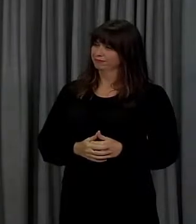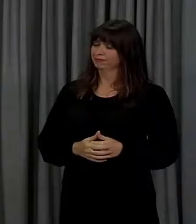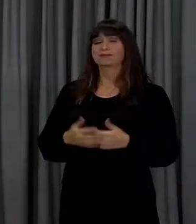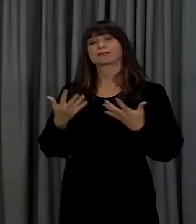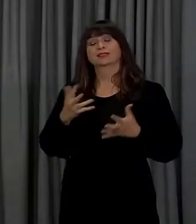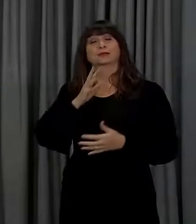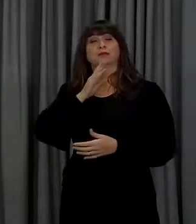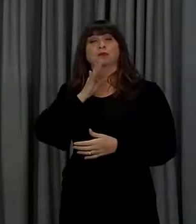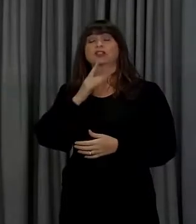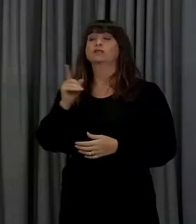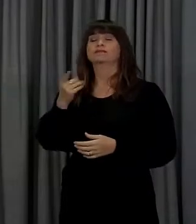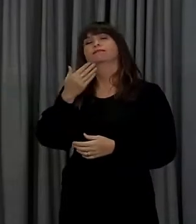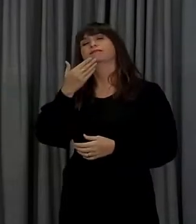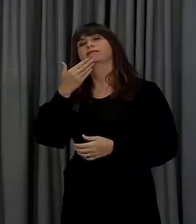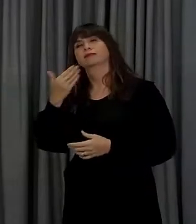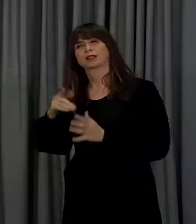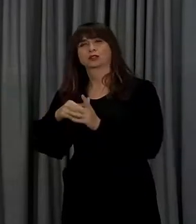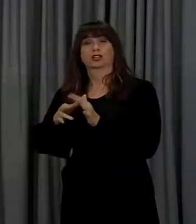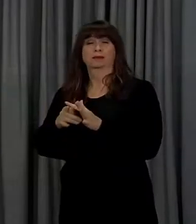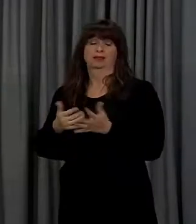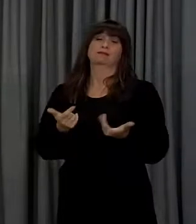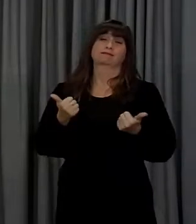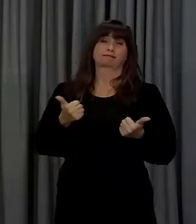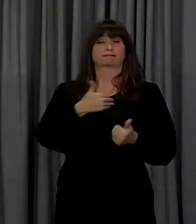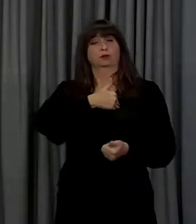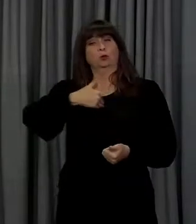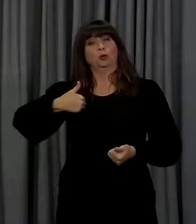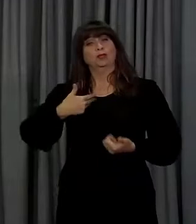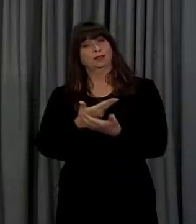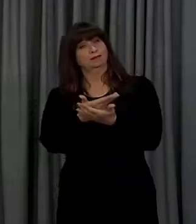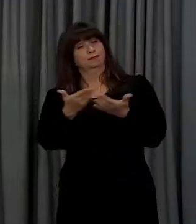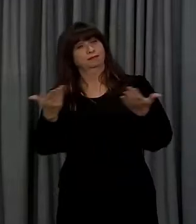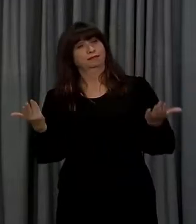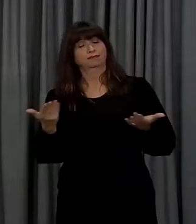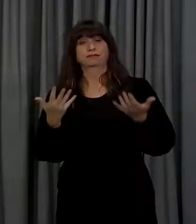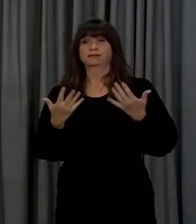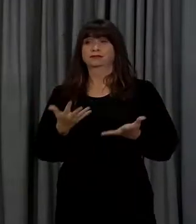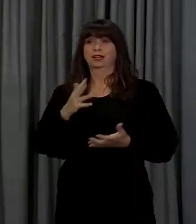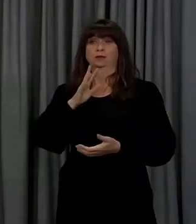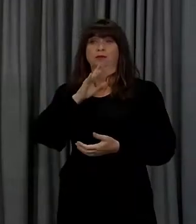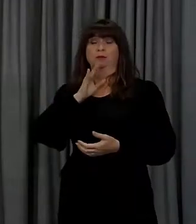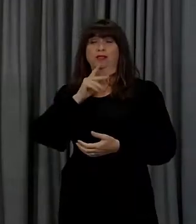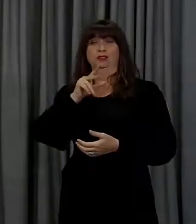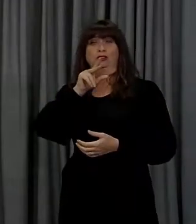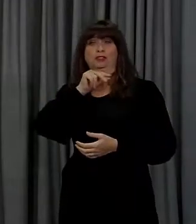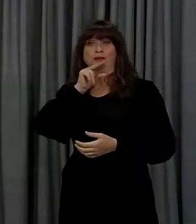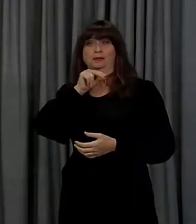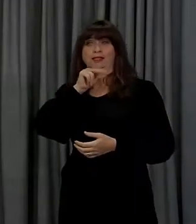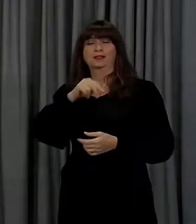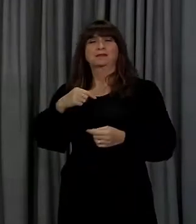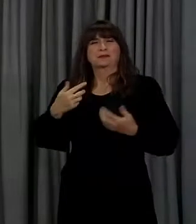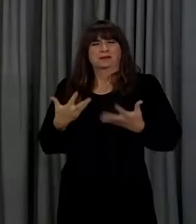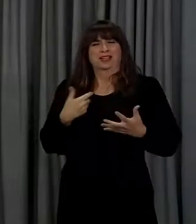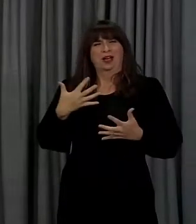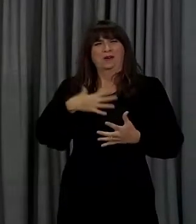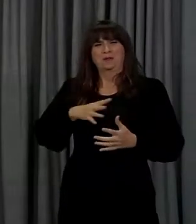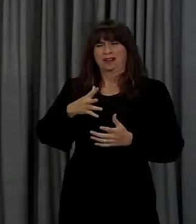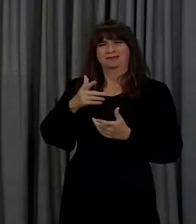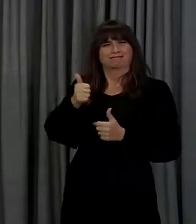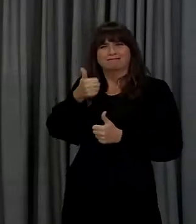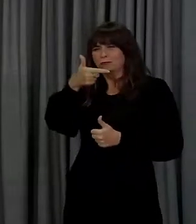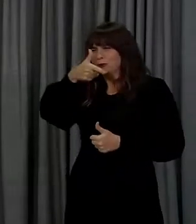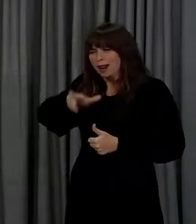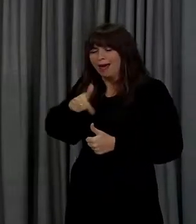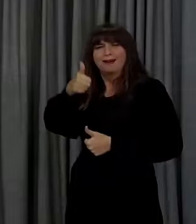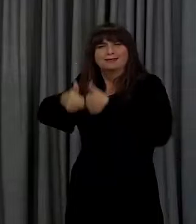Diolch yn fawr, Jamie, a bore da I bawb. Nawr, cyn I fi ddechrau, dwi eisiau dymuno pob lwc I Bêl-droedwyr Cymru